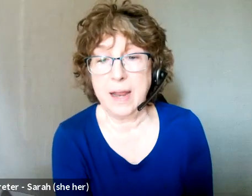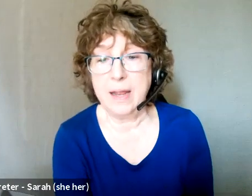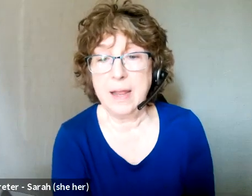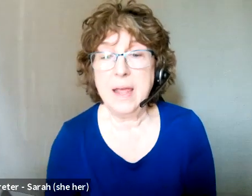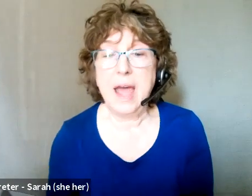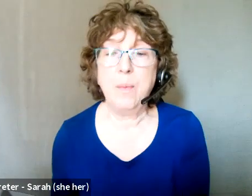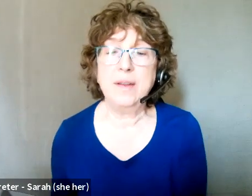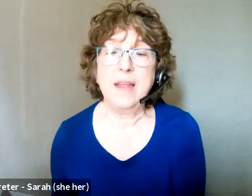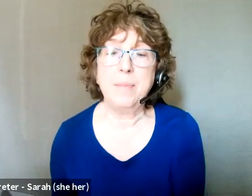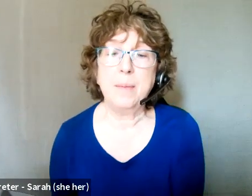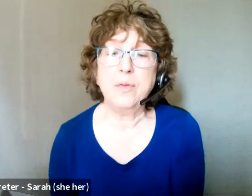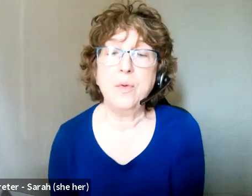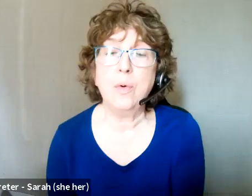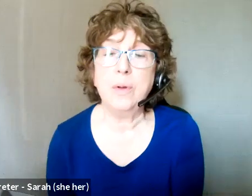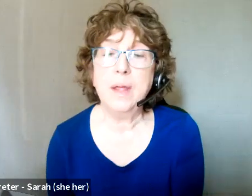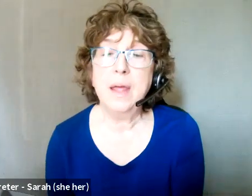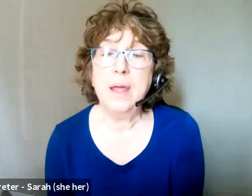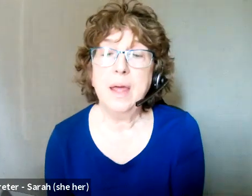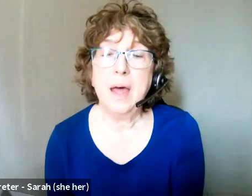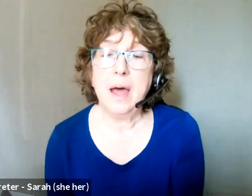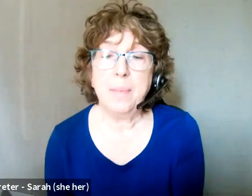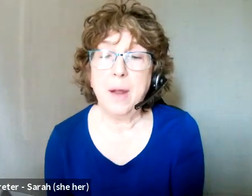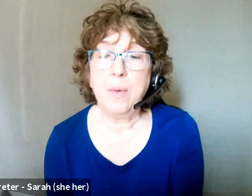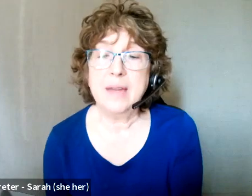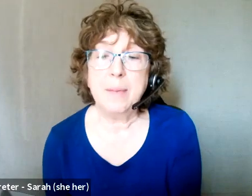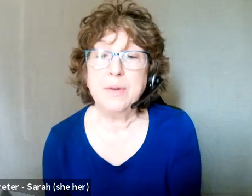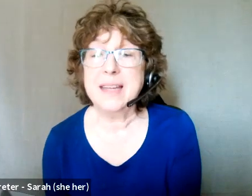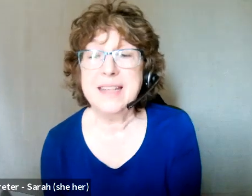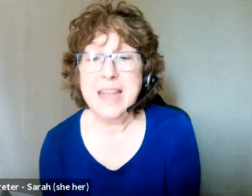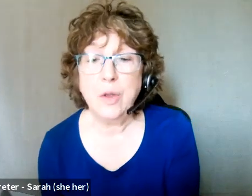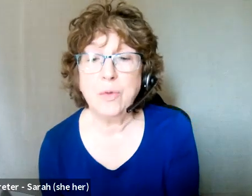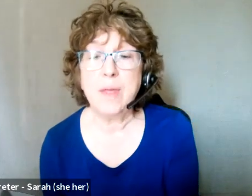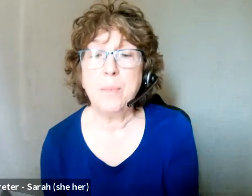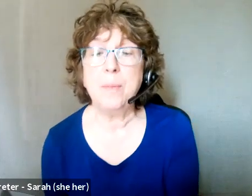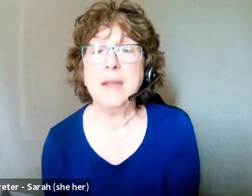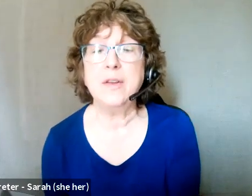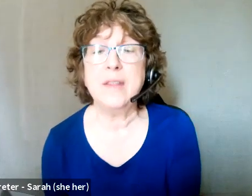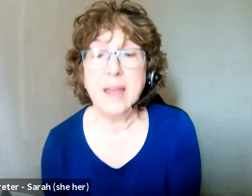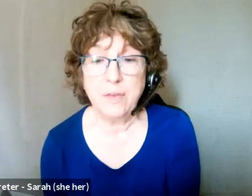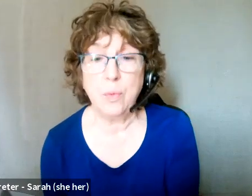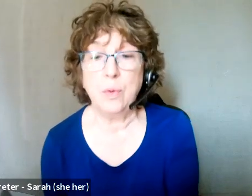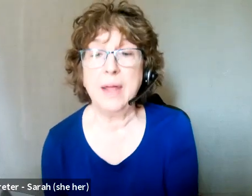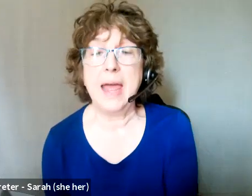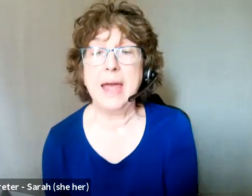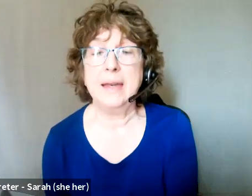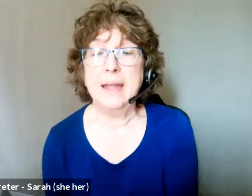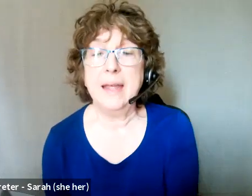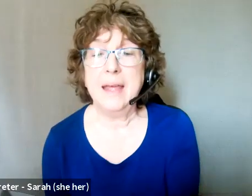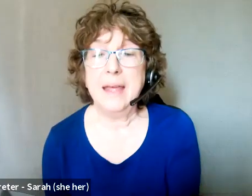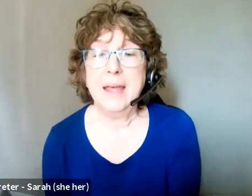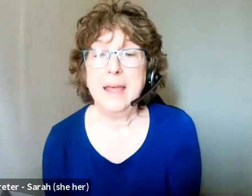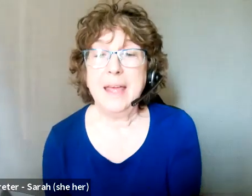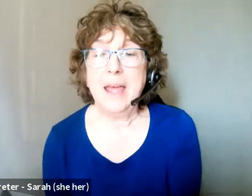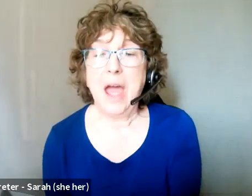so school experience was very frustrating. I wanted to stay in public school, but I wasn't able to continue. So they put me into the